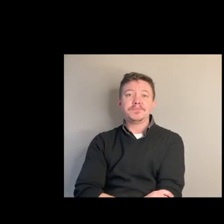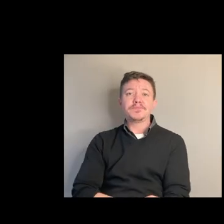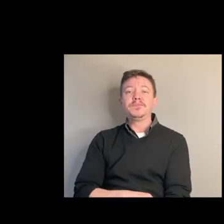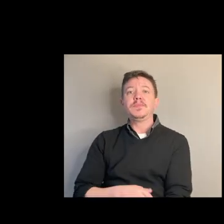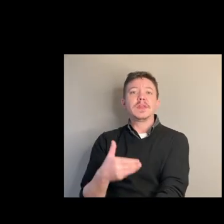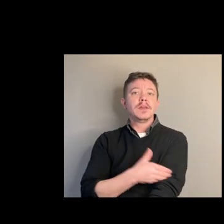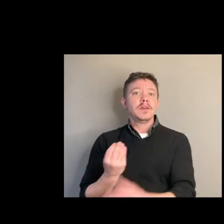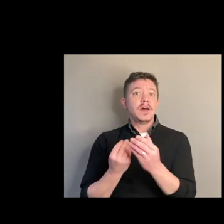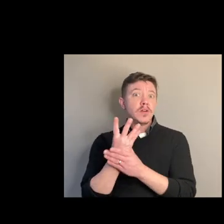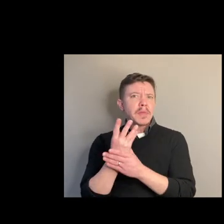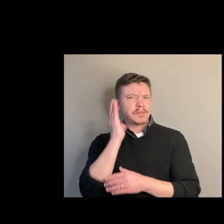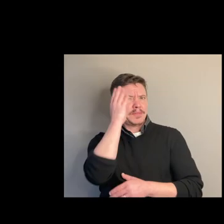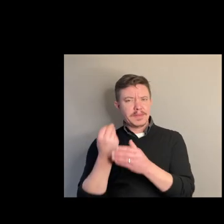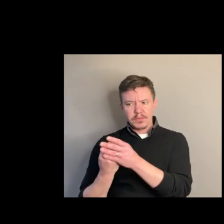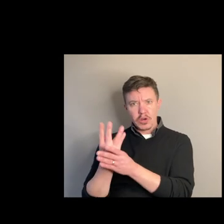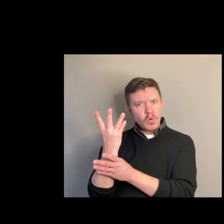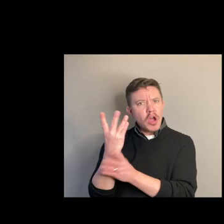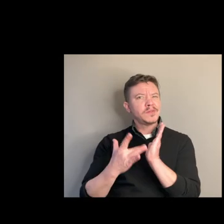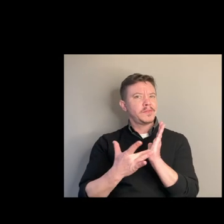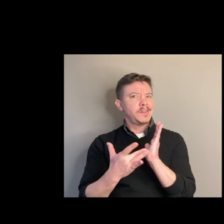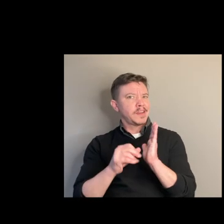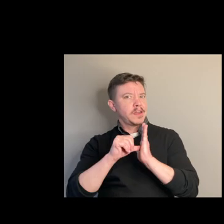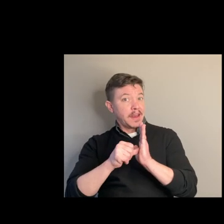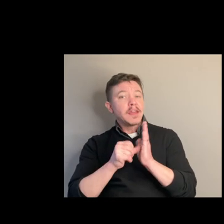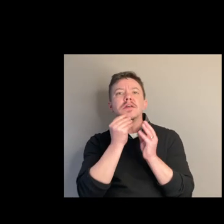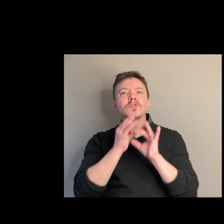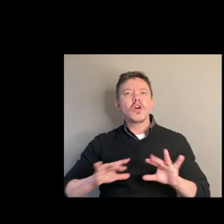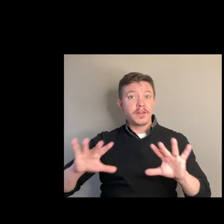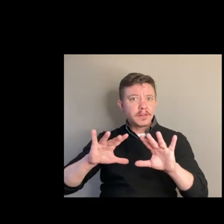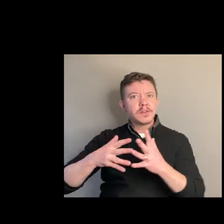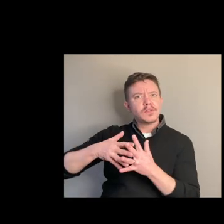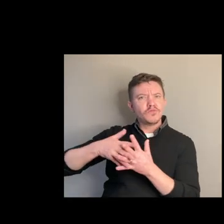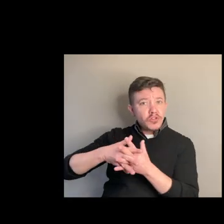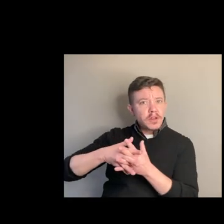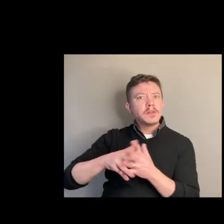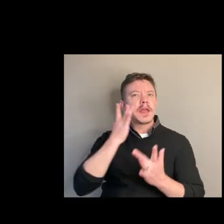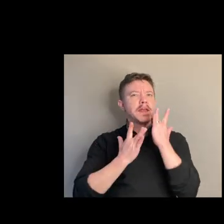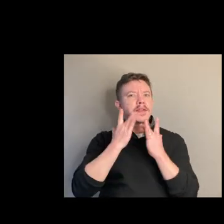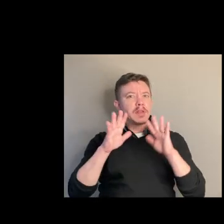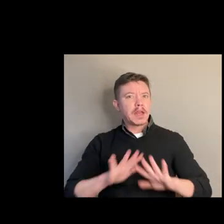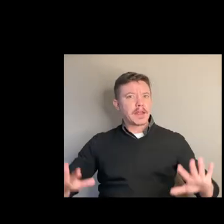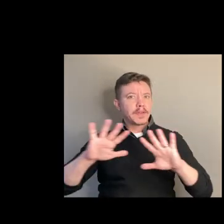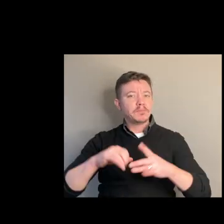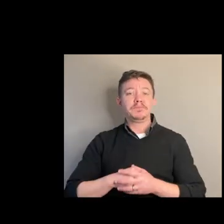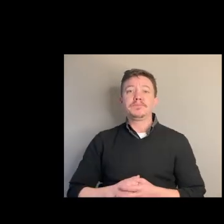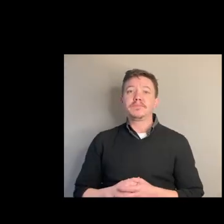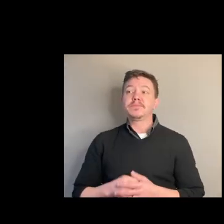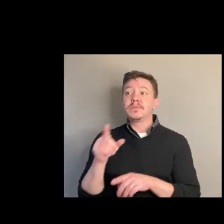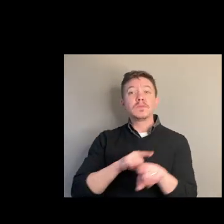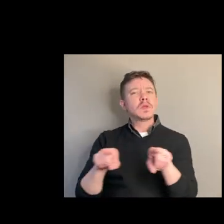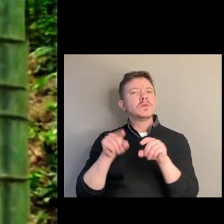state. The power plants appear to grow in a technologically enhanced garden rooted in a depleted